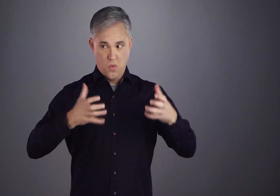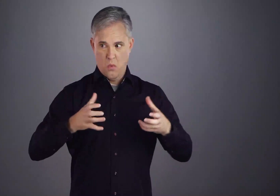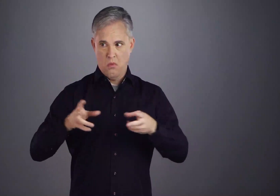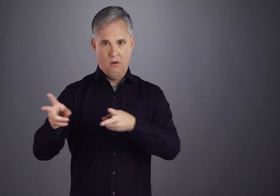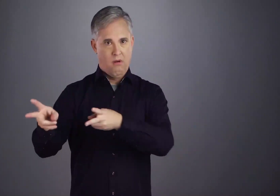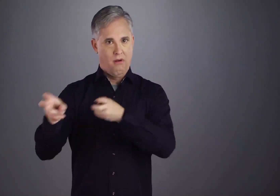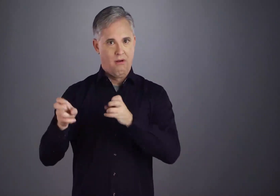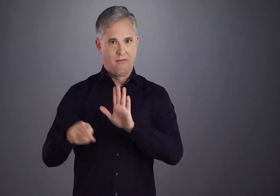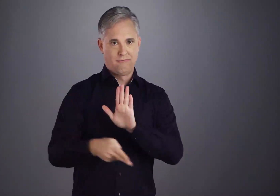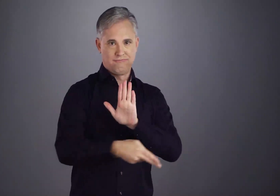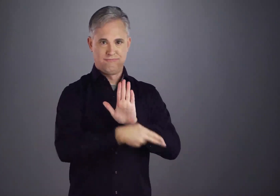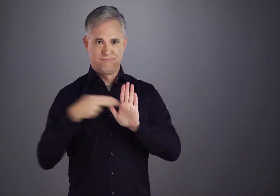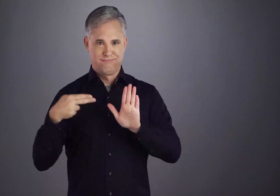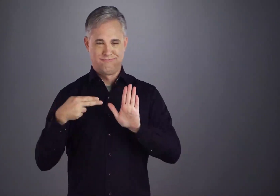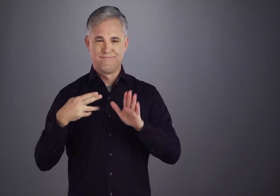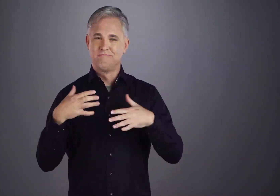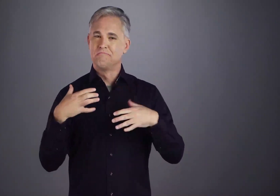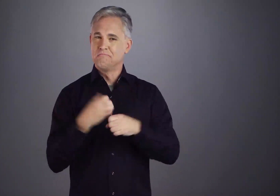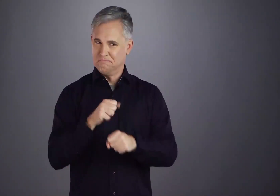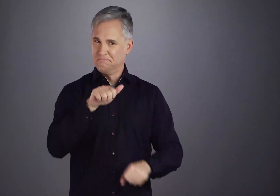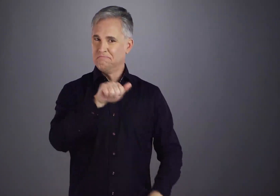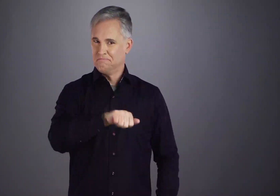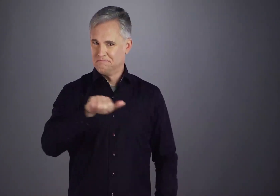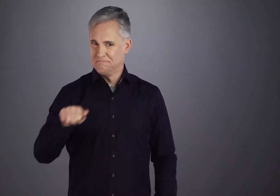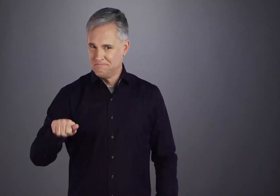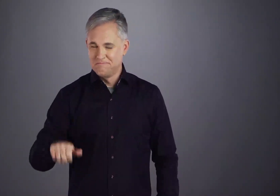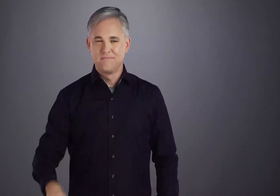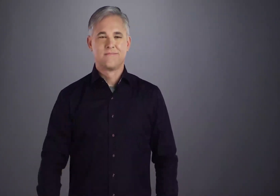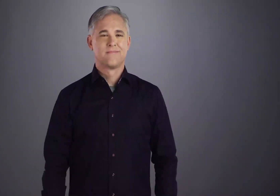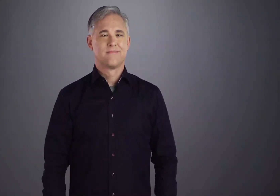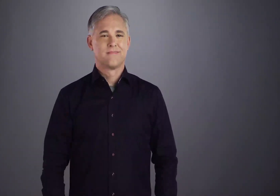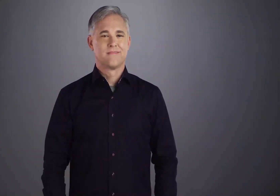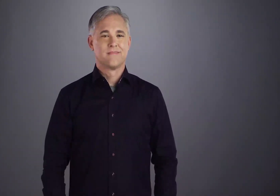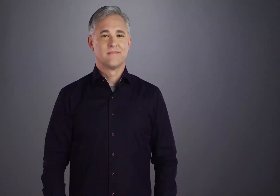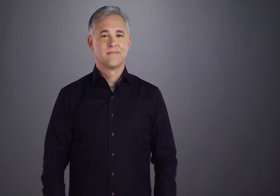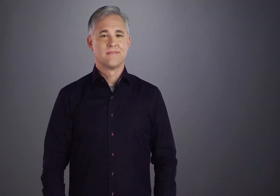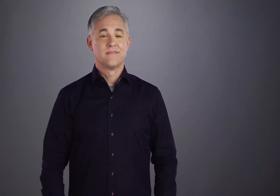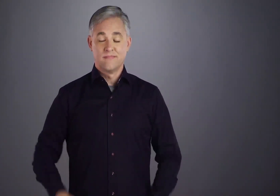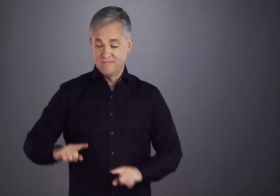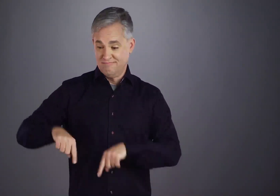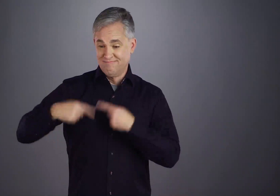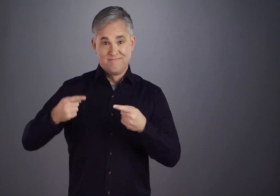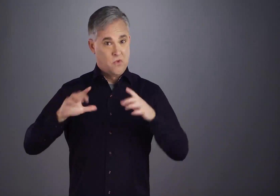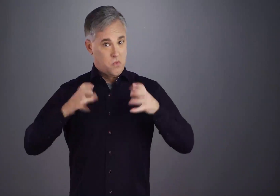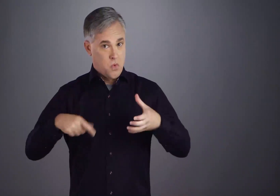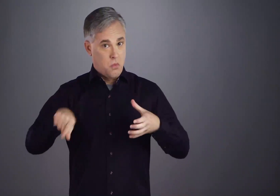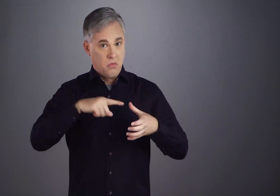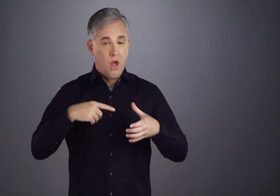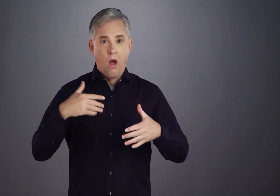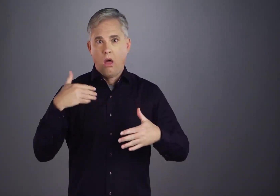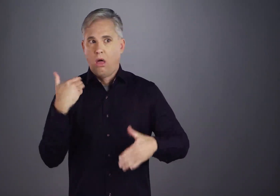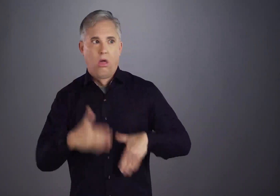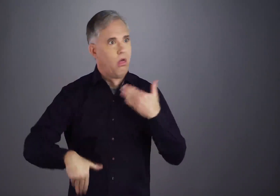The flying blind period ended, and AA entered a new phase of its pioneering time.